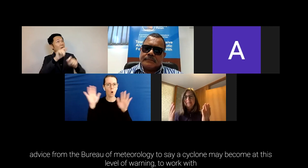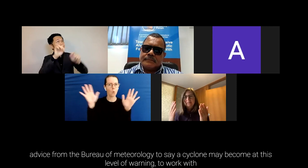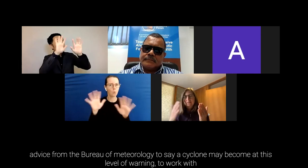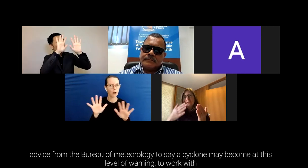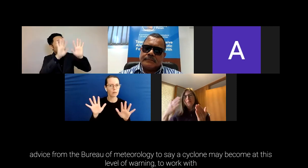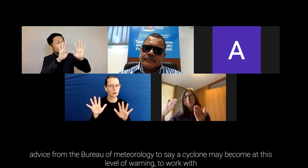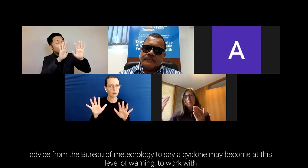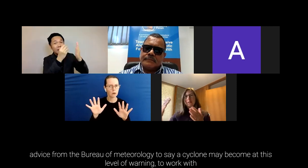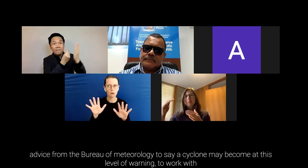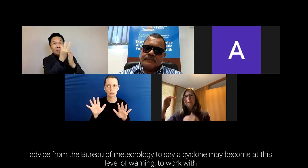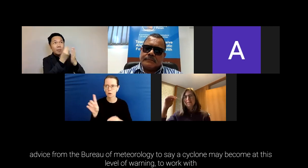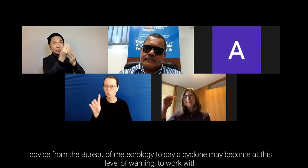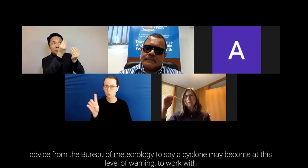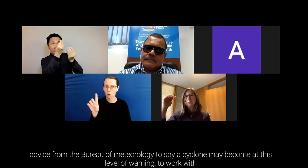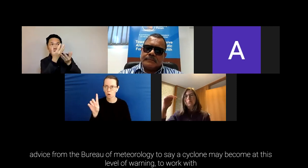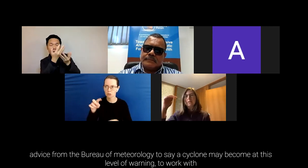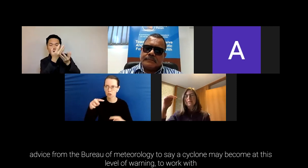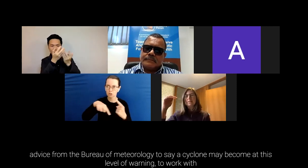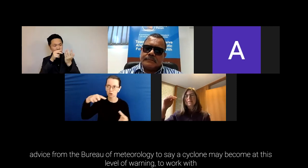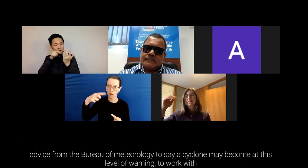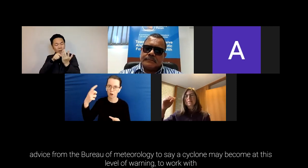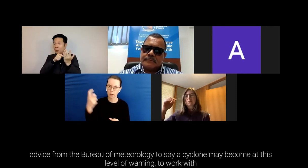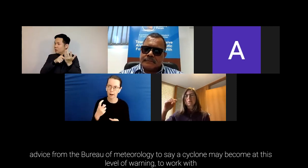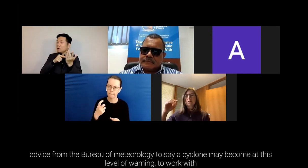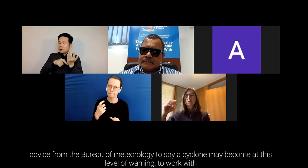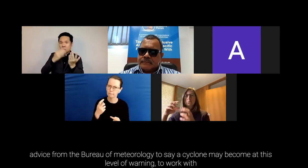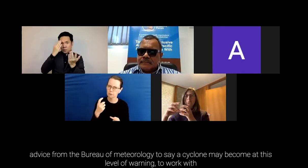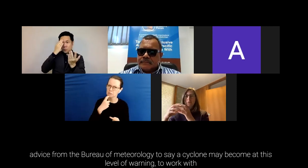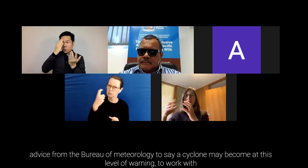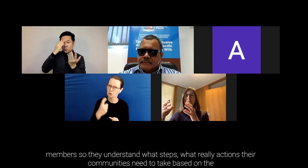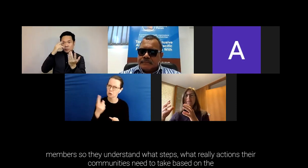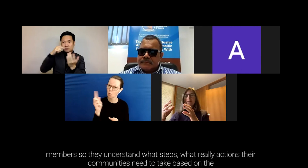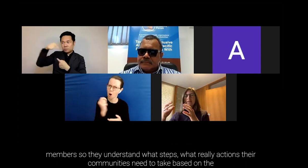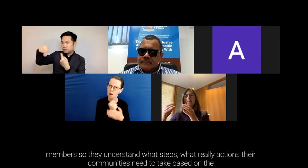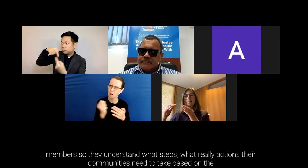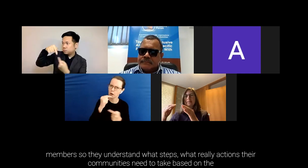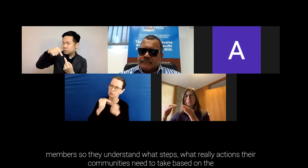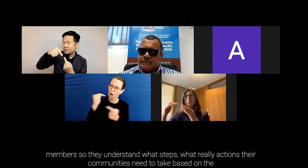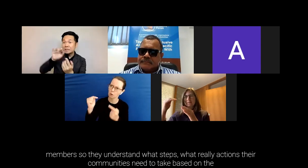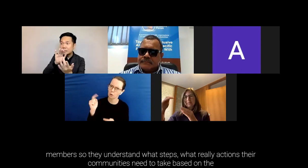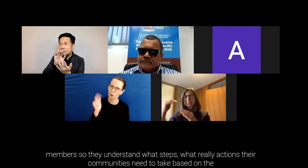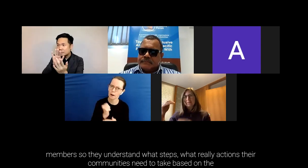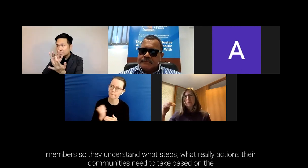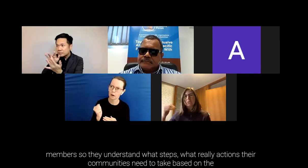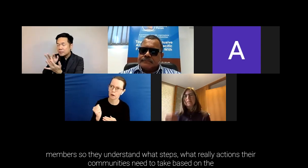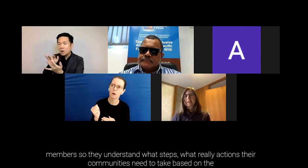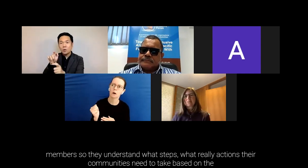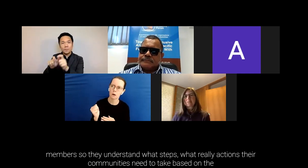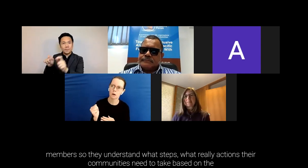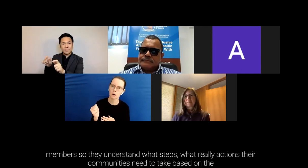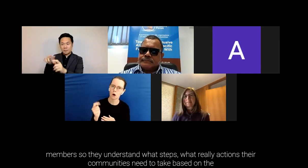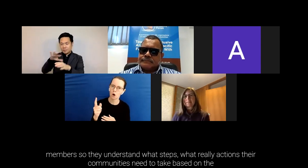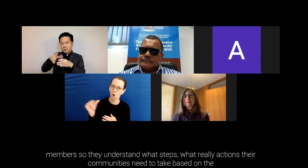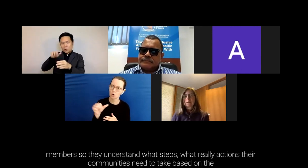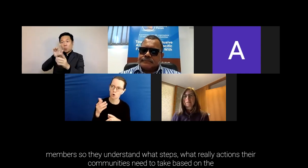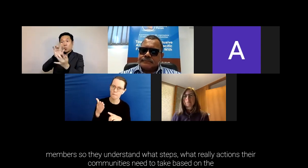a cyclone may be coming at this level of warning, to work with members so they understand what steps, what early